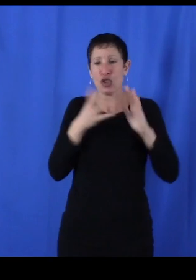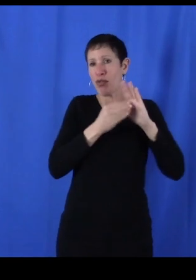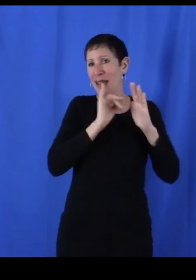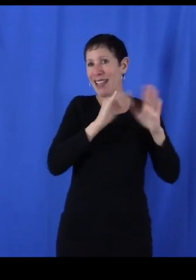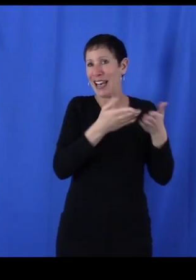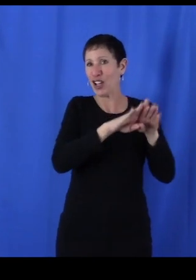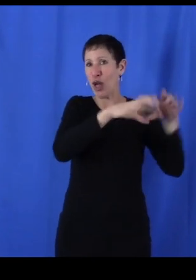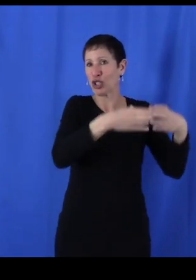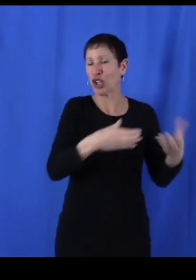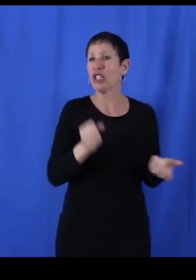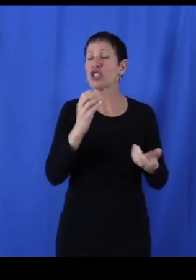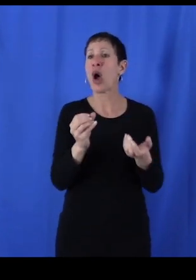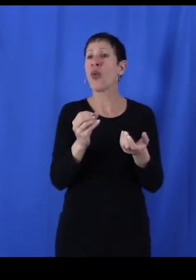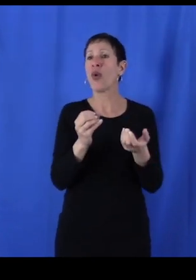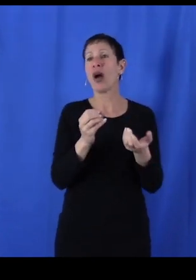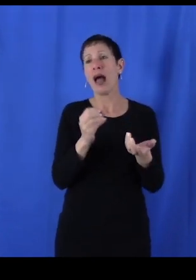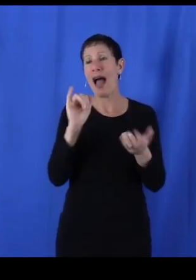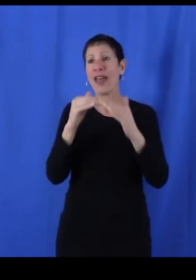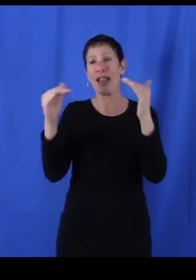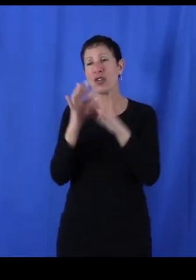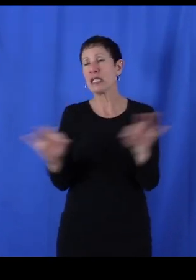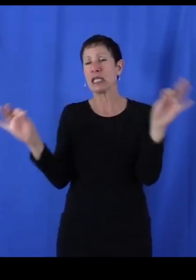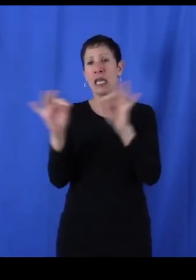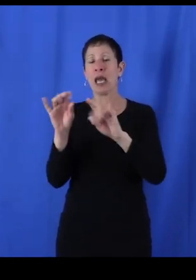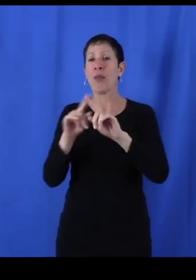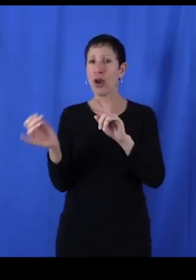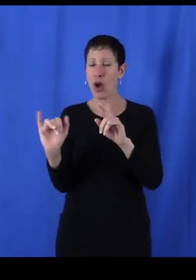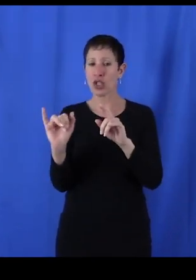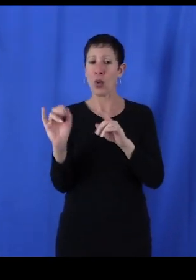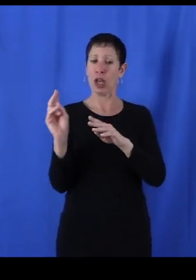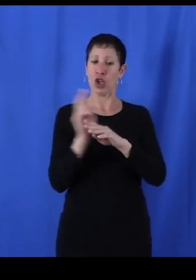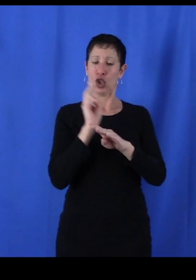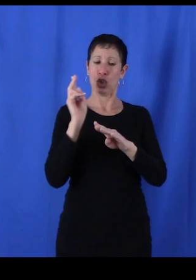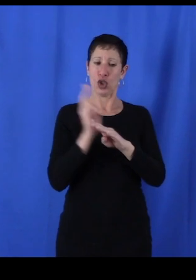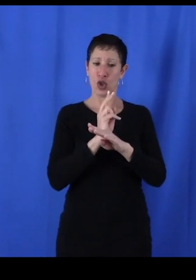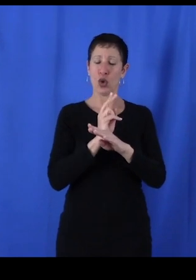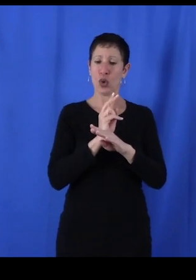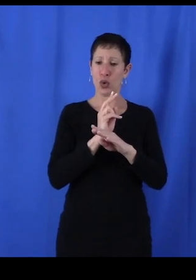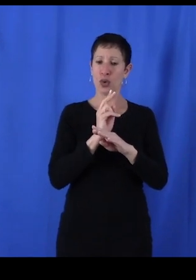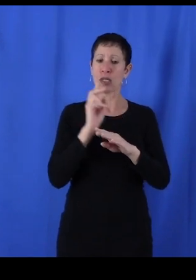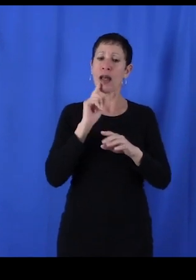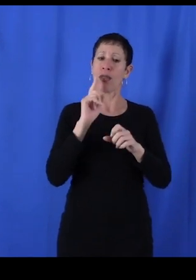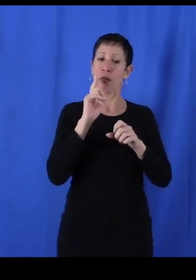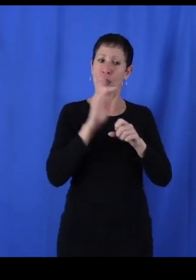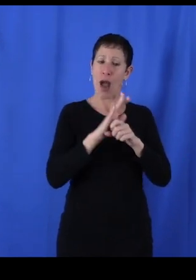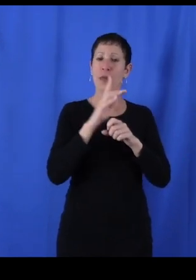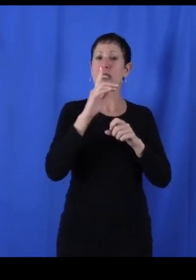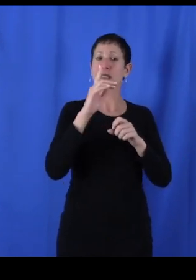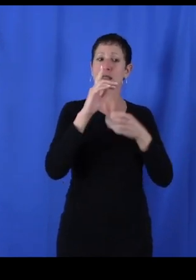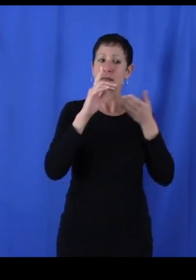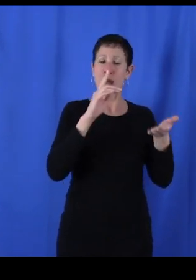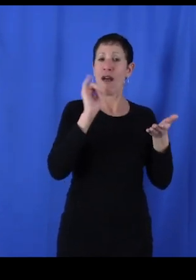think at that level, it's absolutely key, but also to therefore use the promise, though, of the liberal arts as a